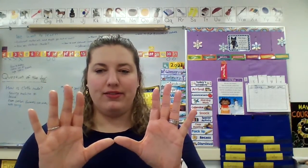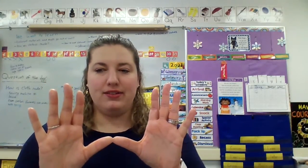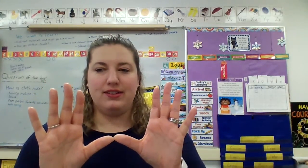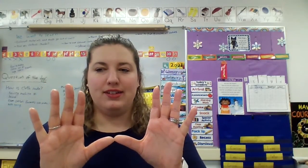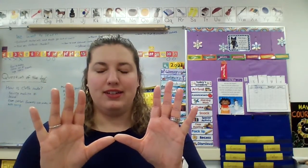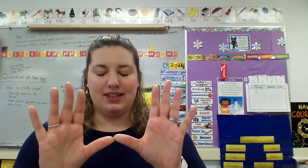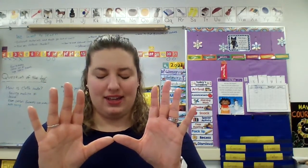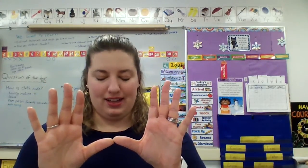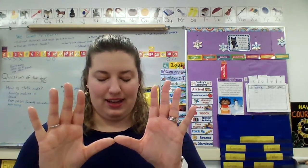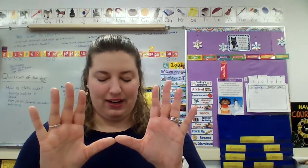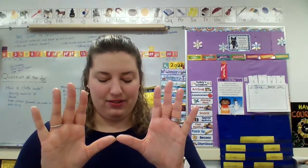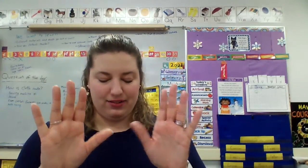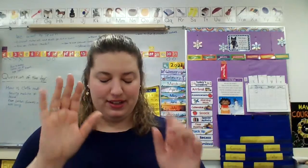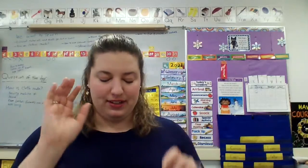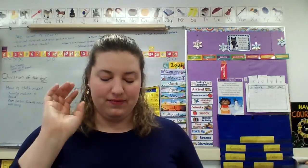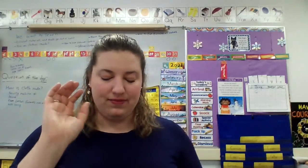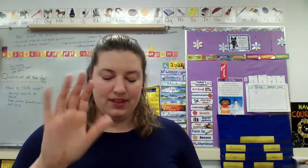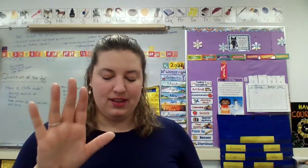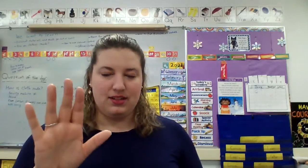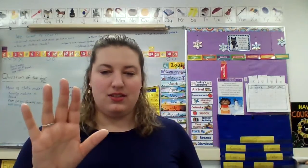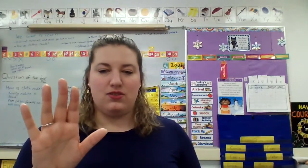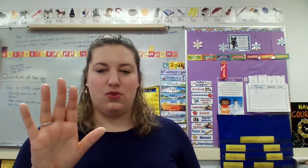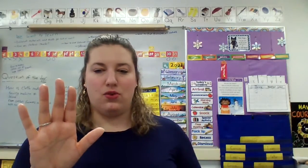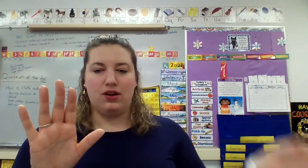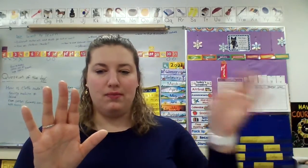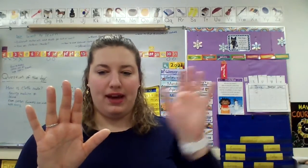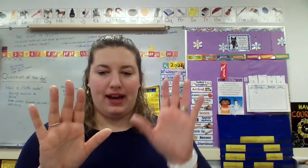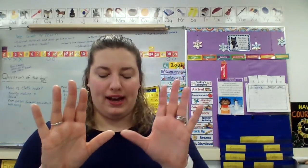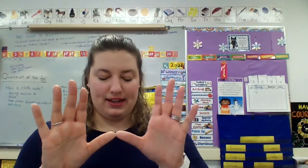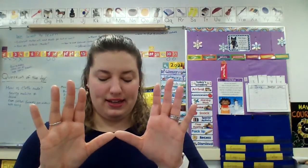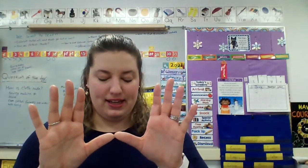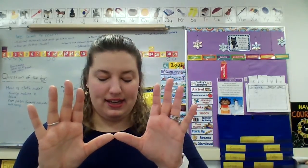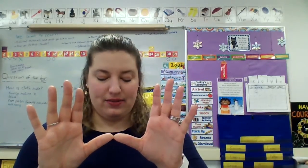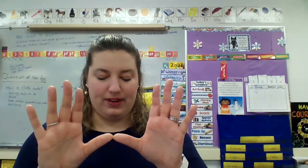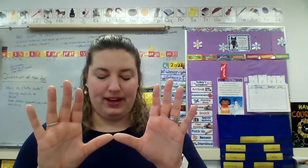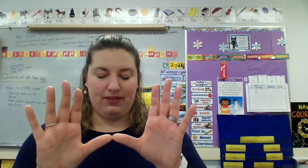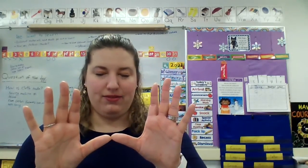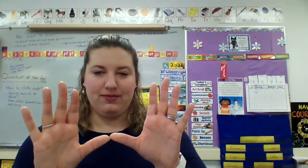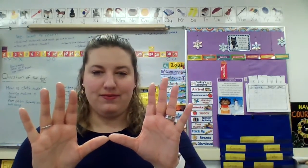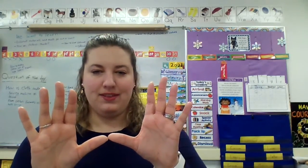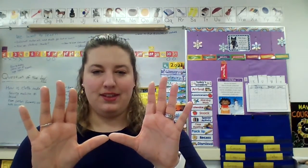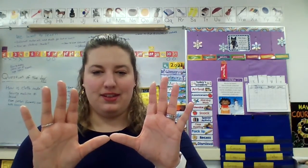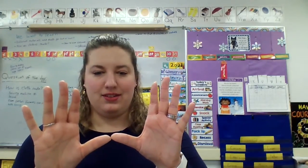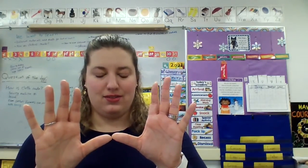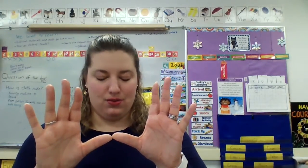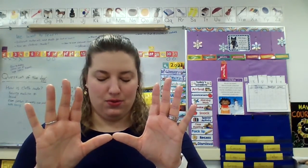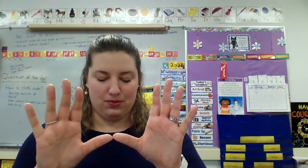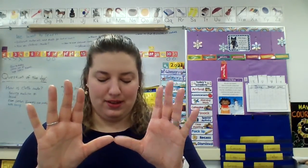cloudy. Storm, add E and we have stormy.